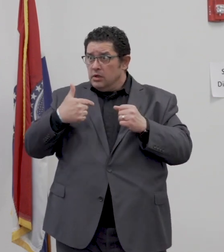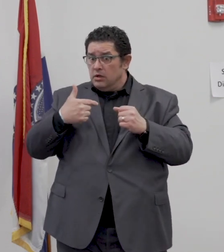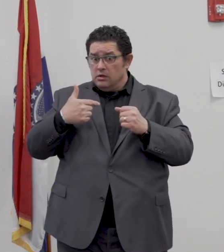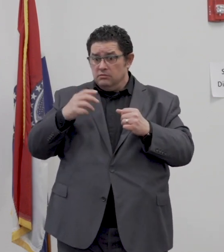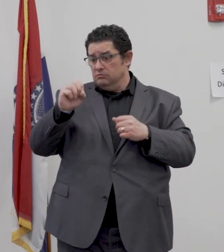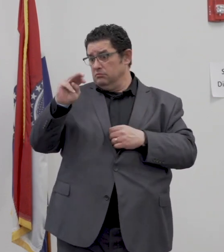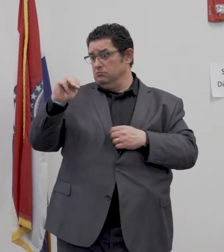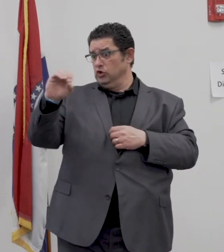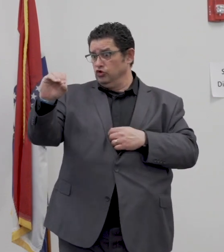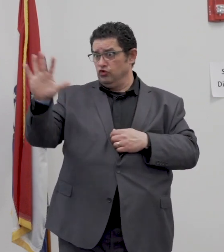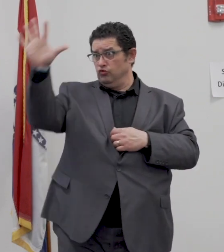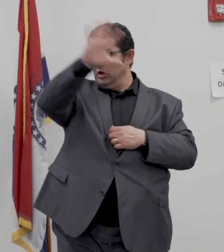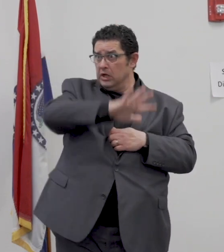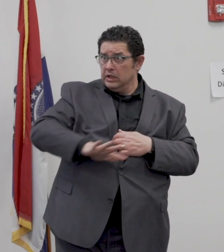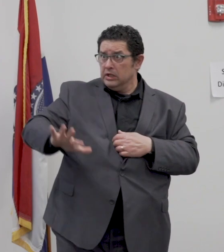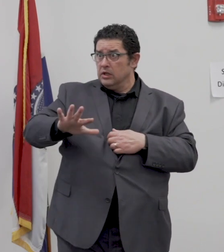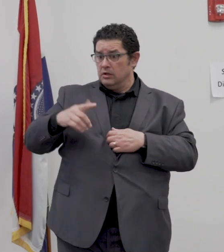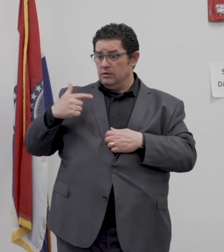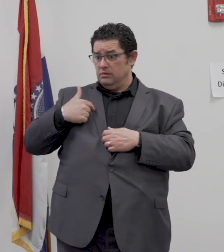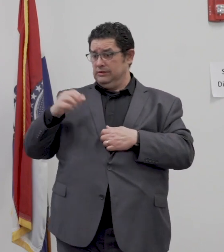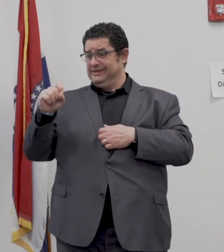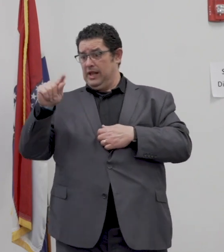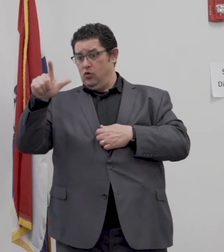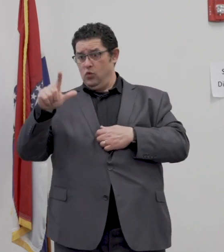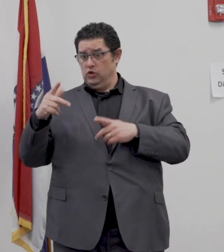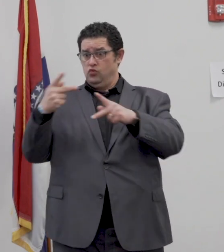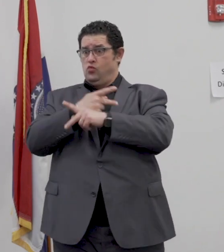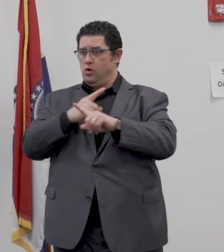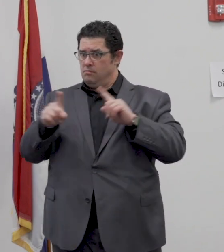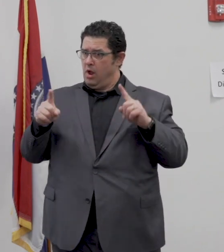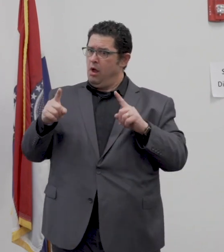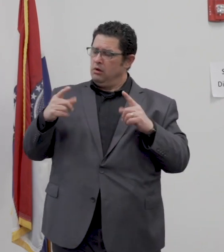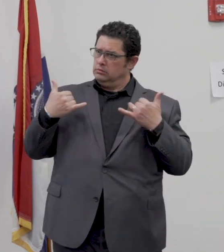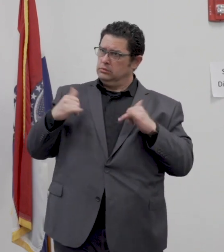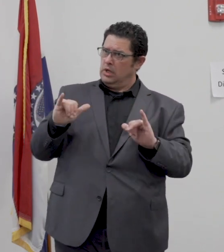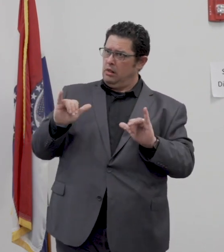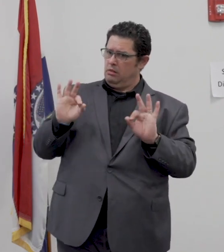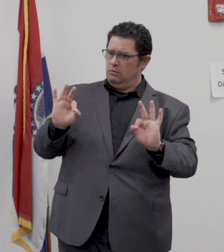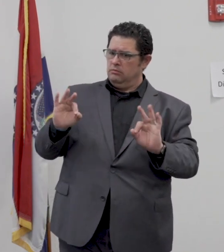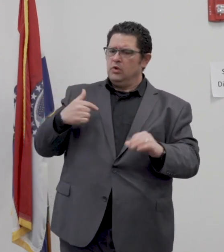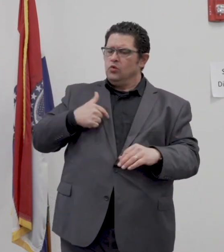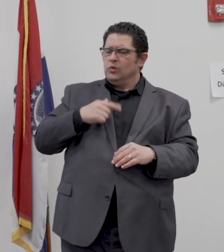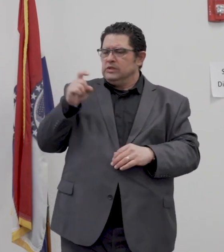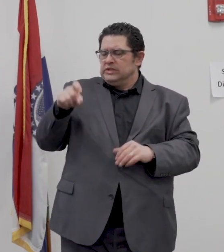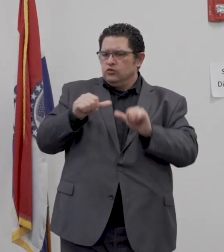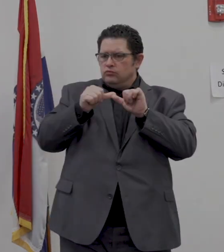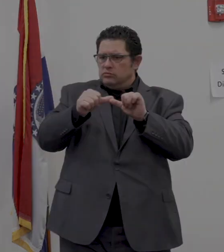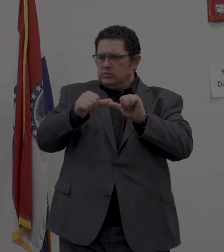like any other metropolitan region would be. So we just need to stay on this timeline.